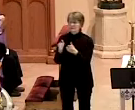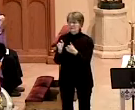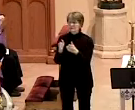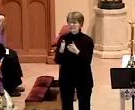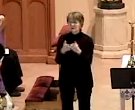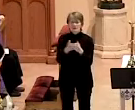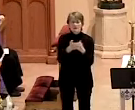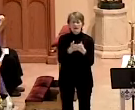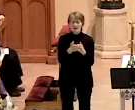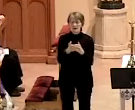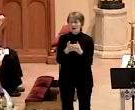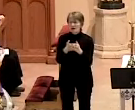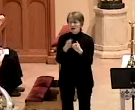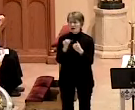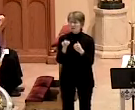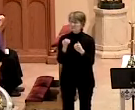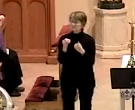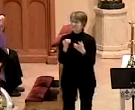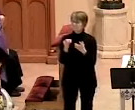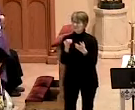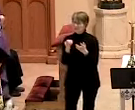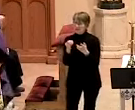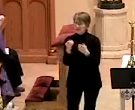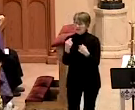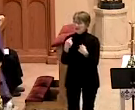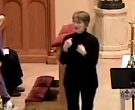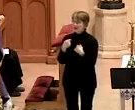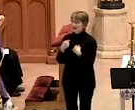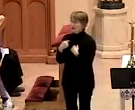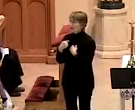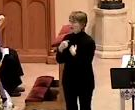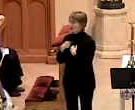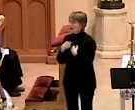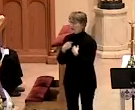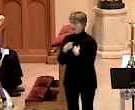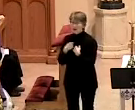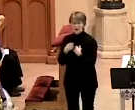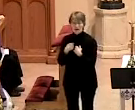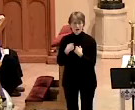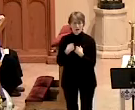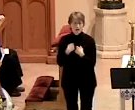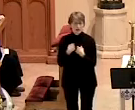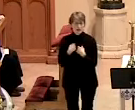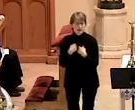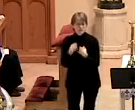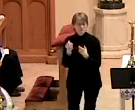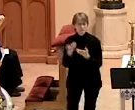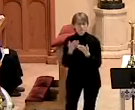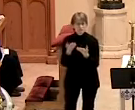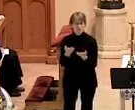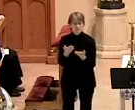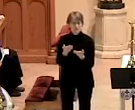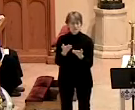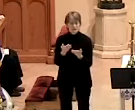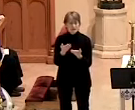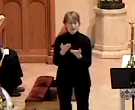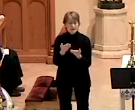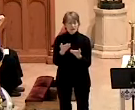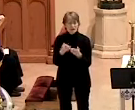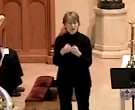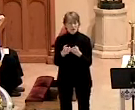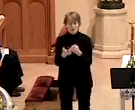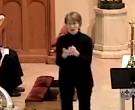And one of the things that I would say to give almsgiving to those who are